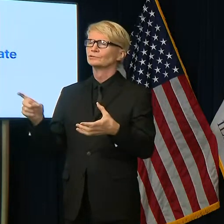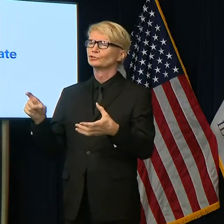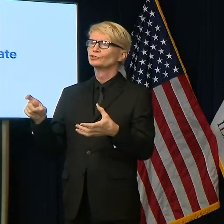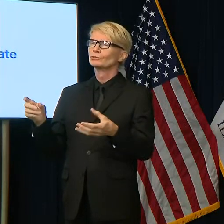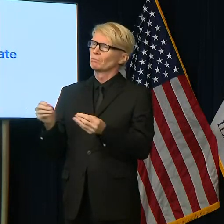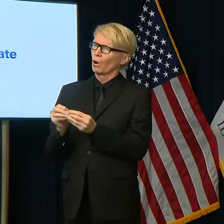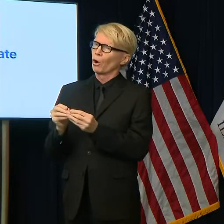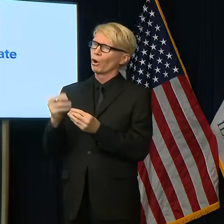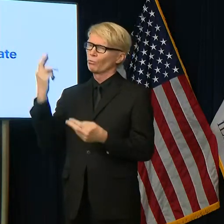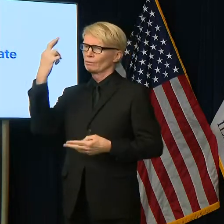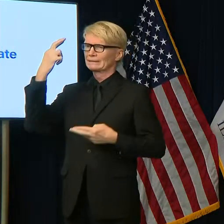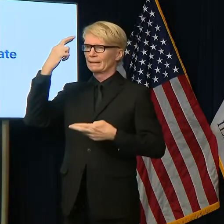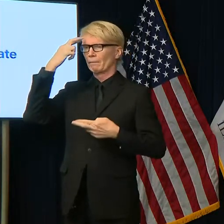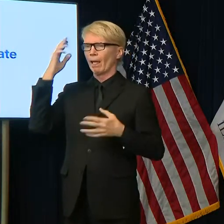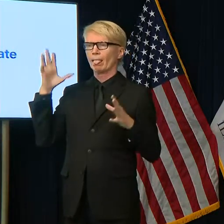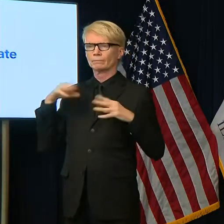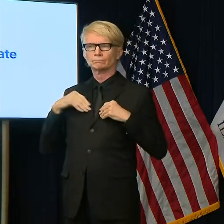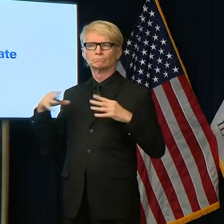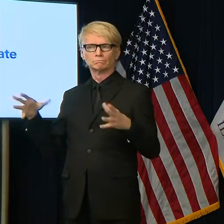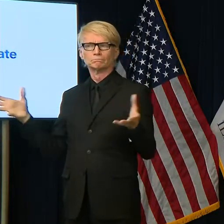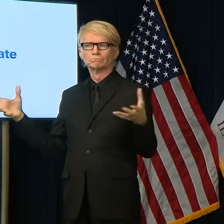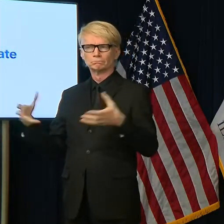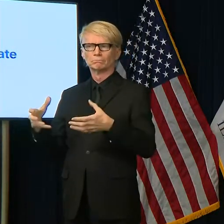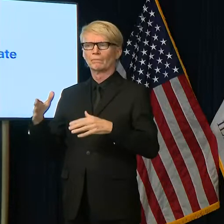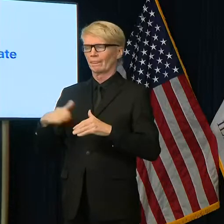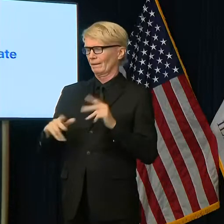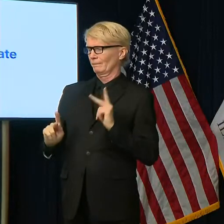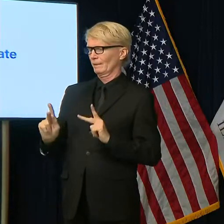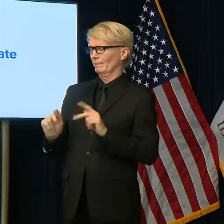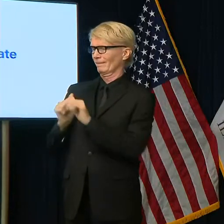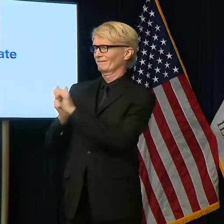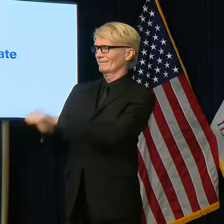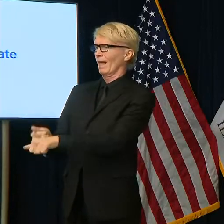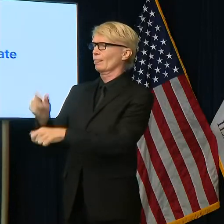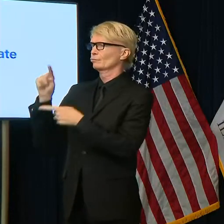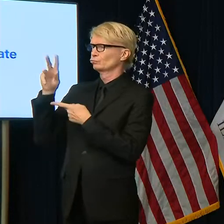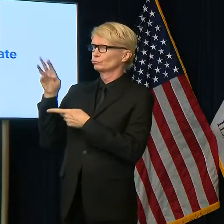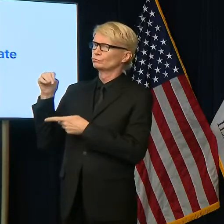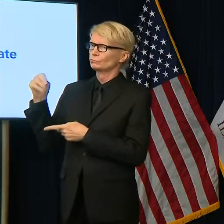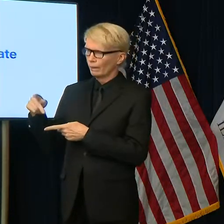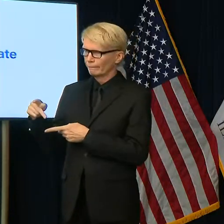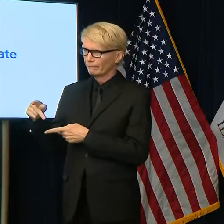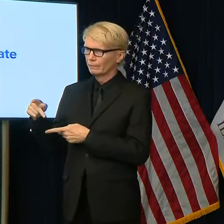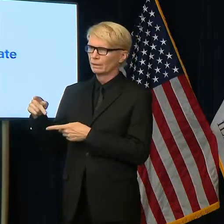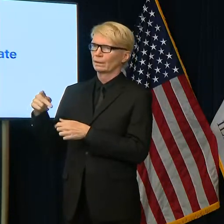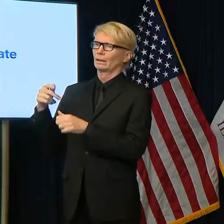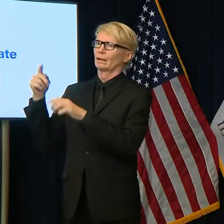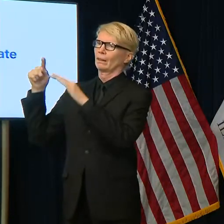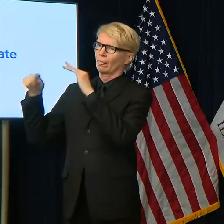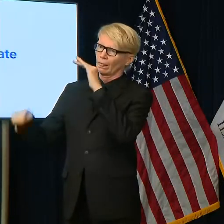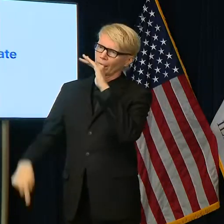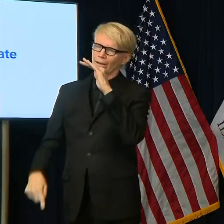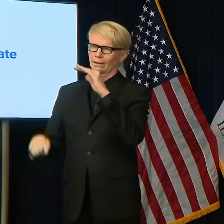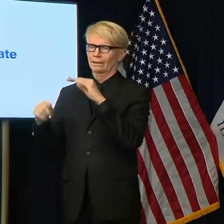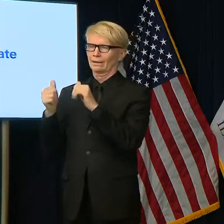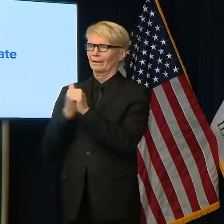more reasonable than the people who have followed Donald Trump down every rabbit hole.